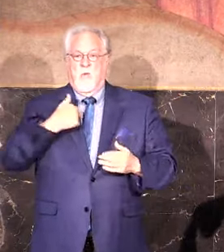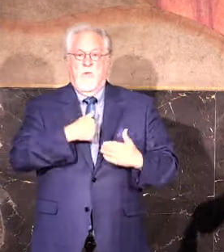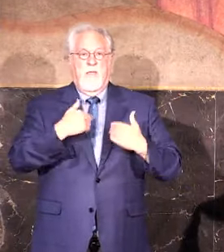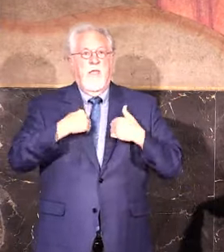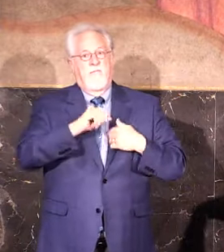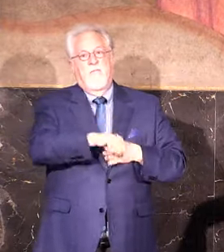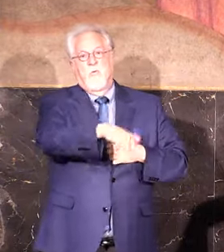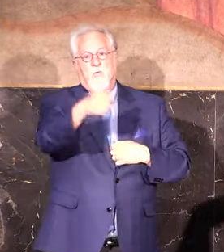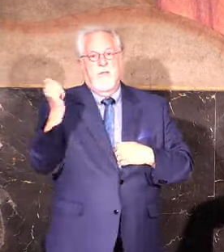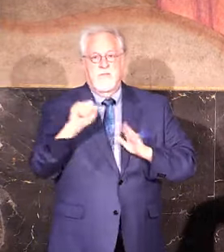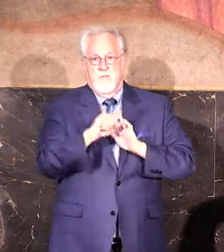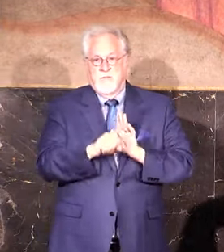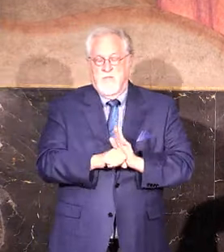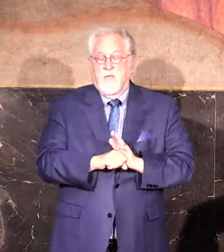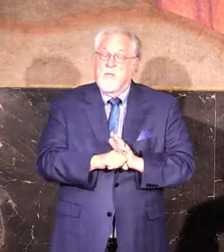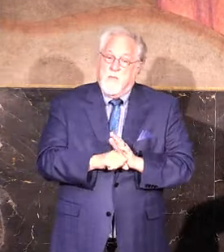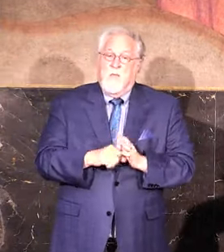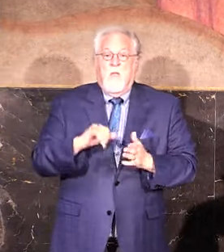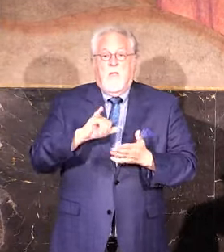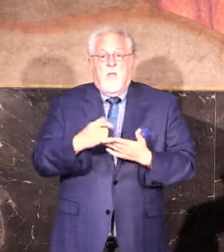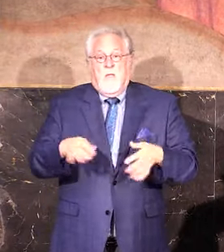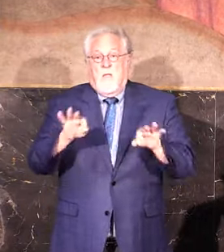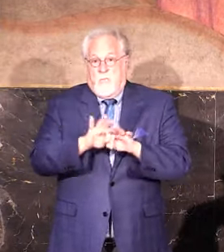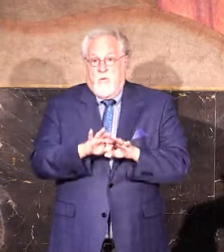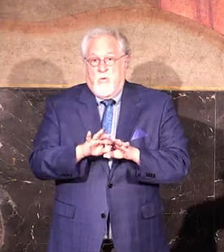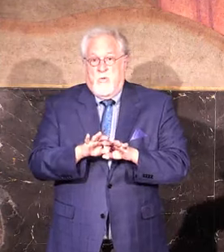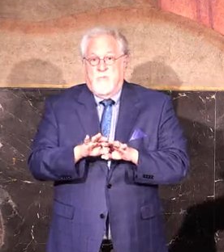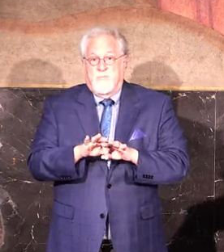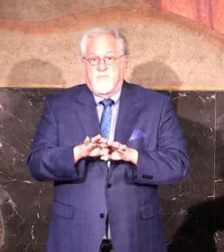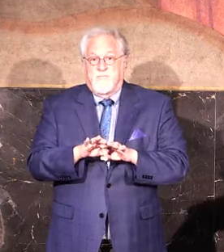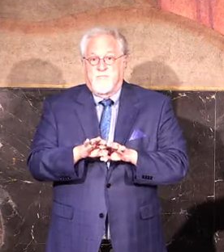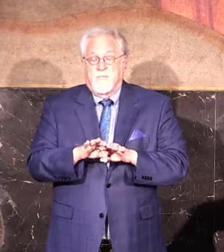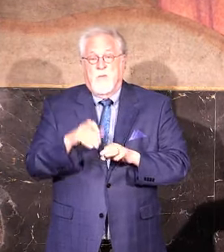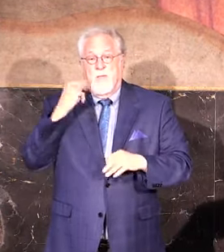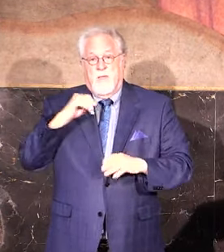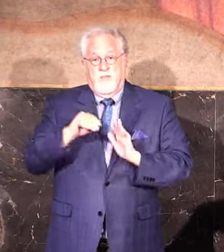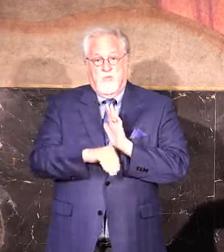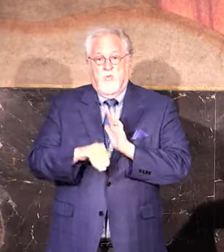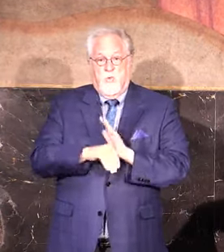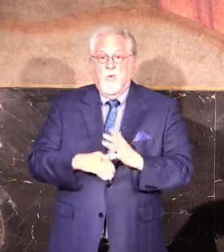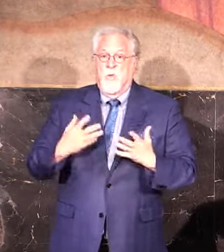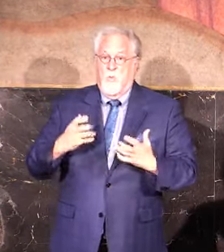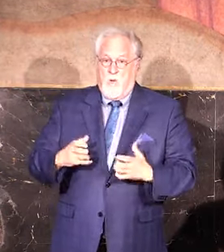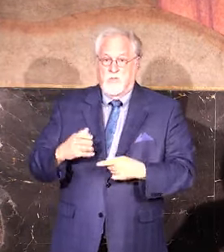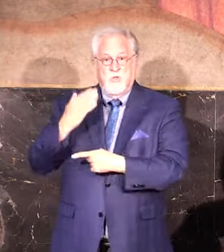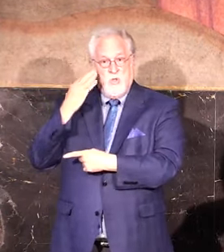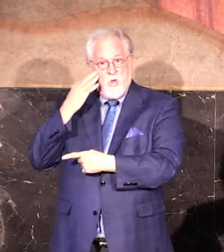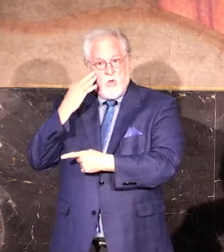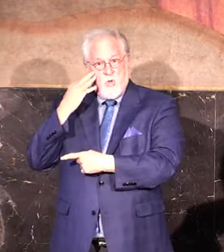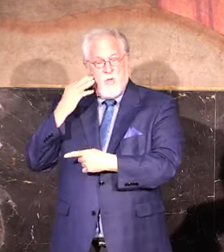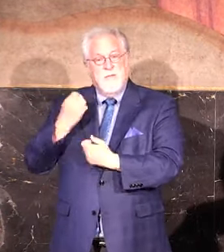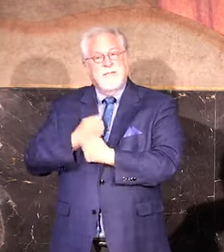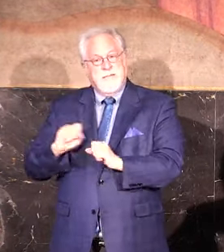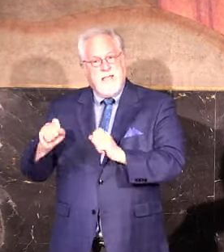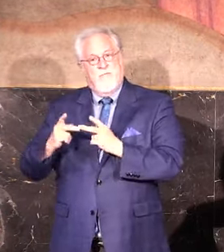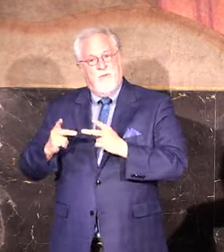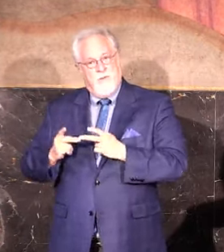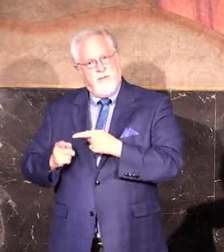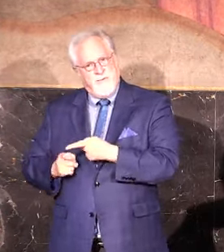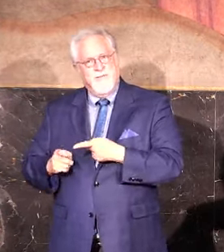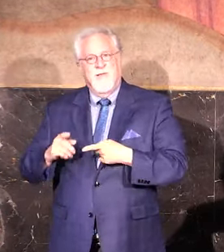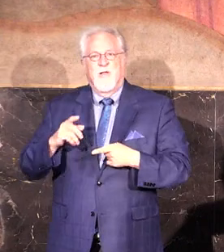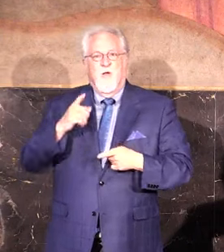statewide. And I think that that's important because New Orleans obviously wants to be known as a safe place in